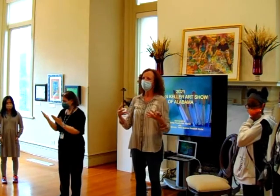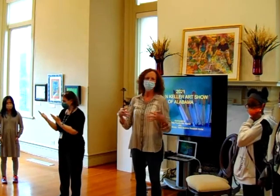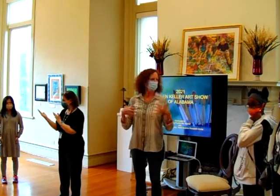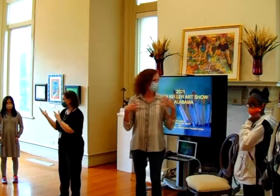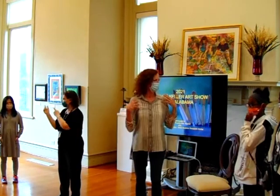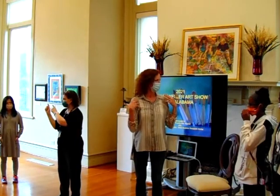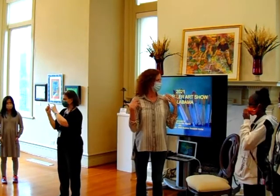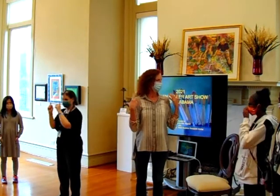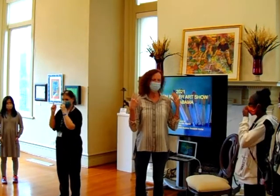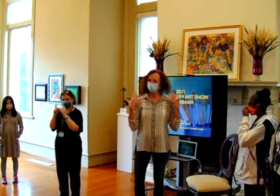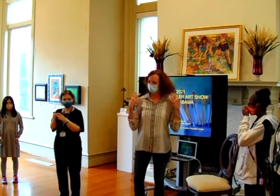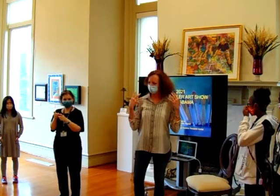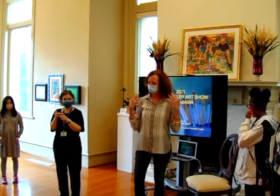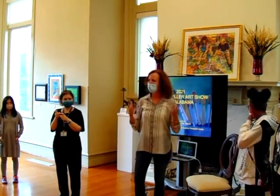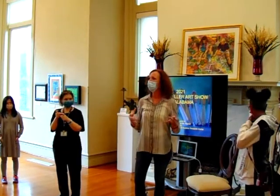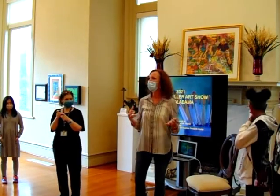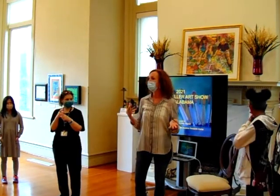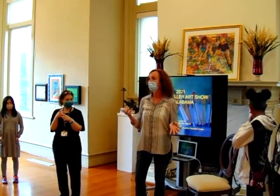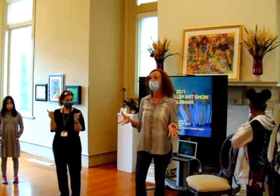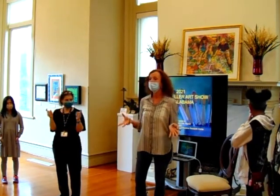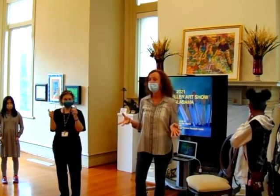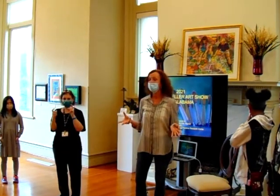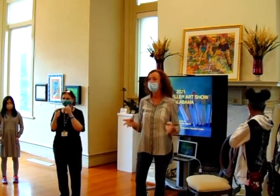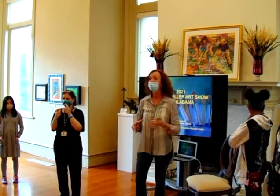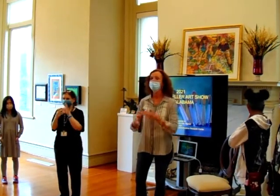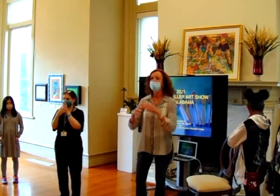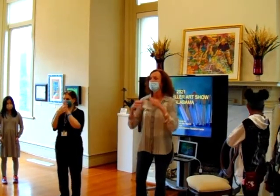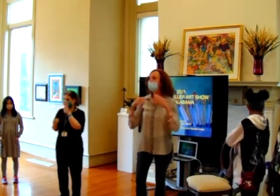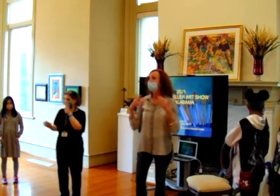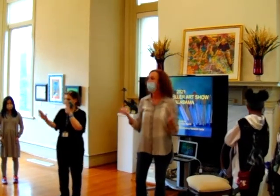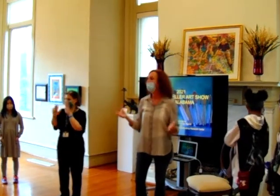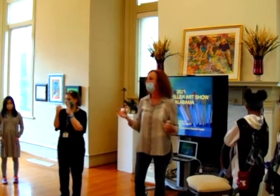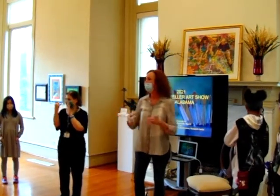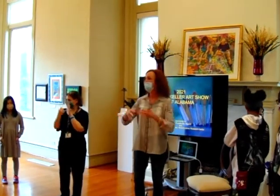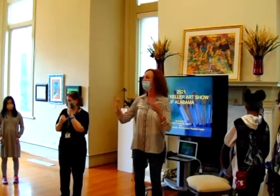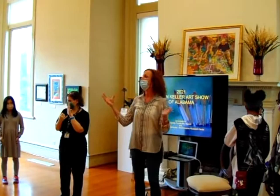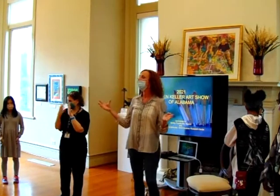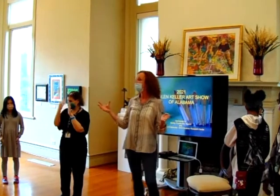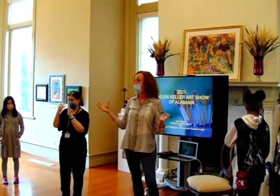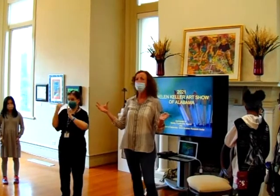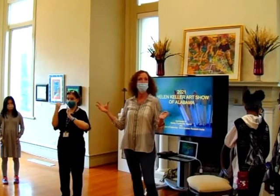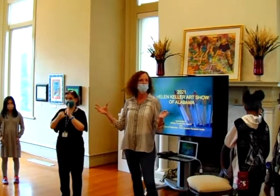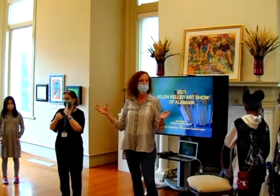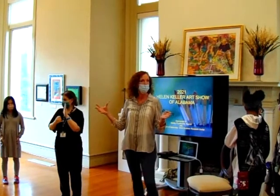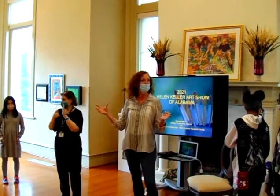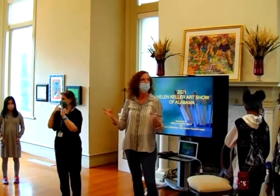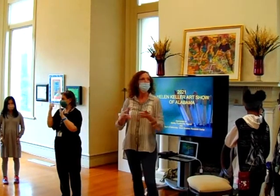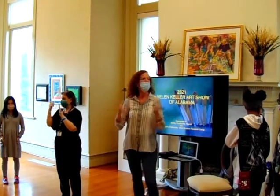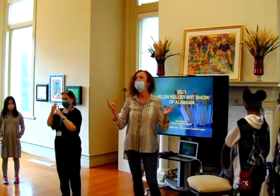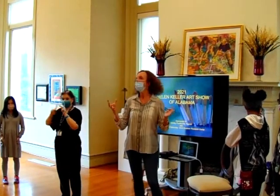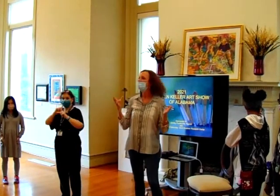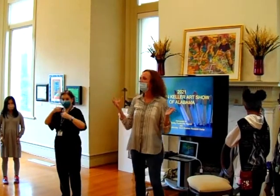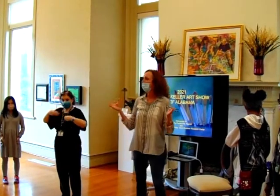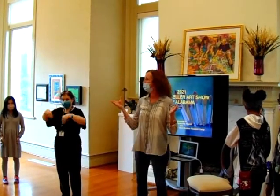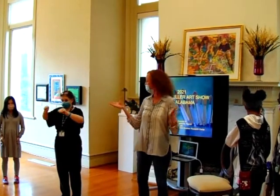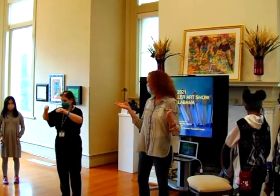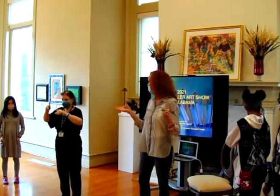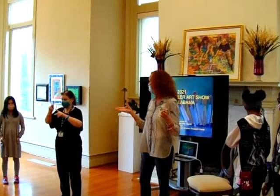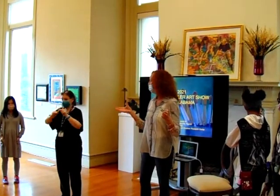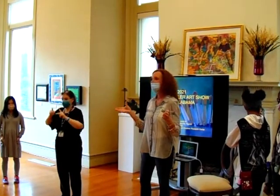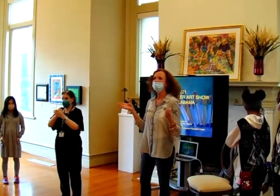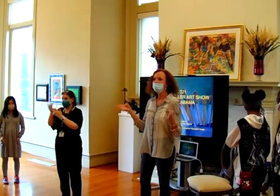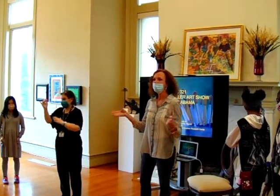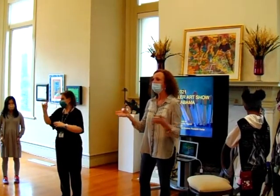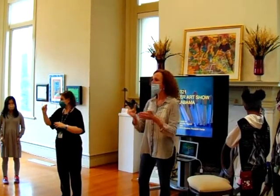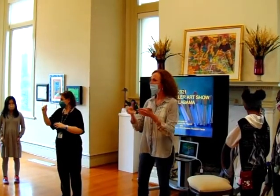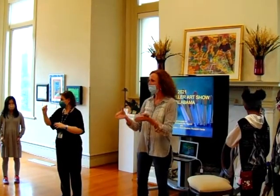you a copy of your artwork, because the artwork is selling so well, you may not get it back